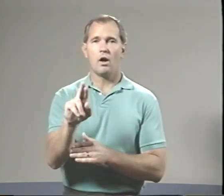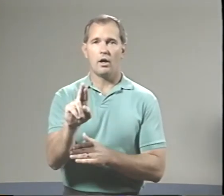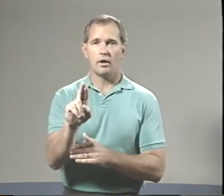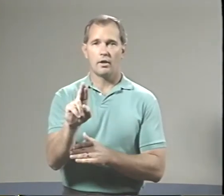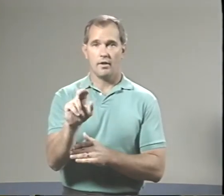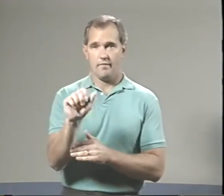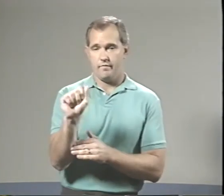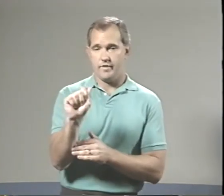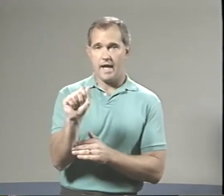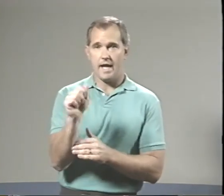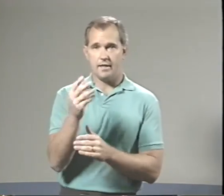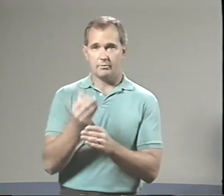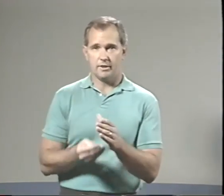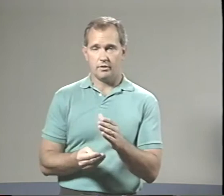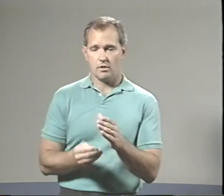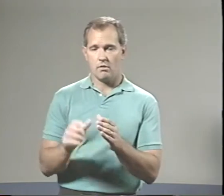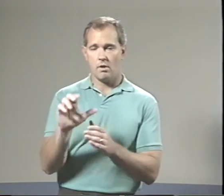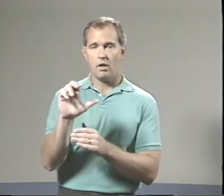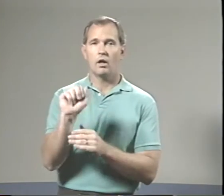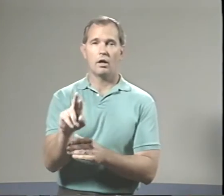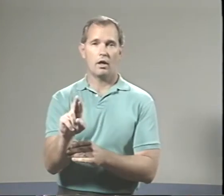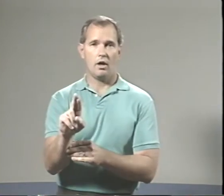Car, the A is missing, car.